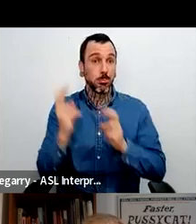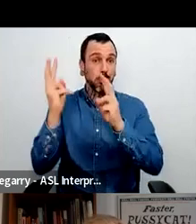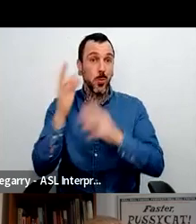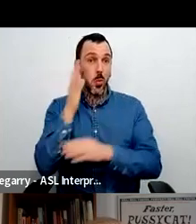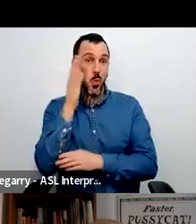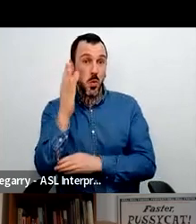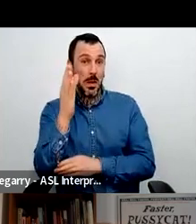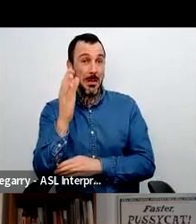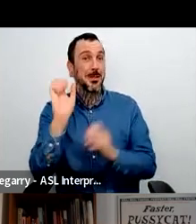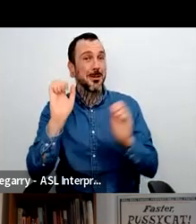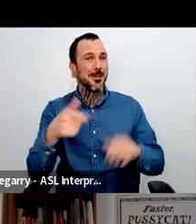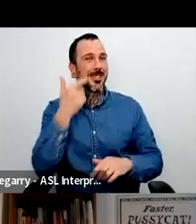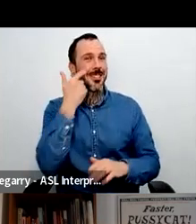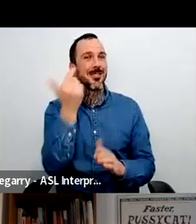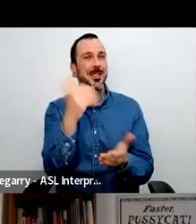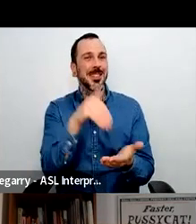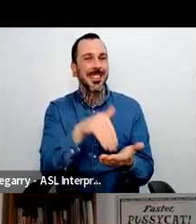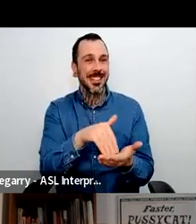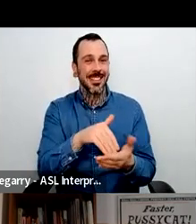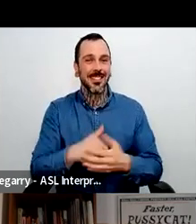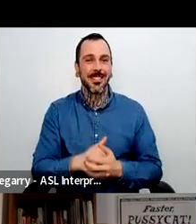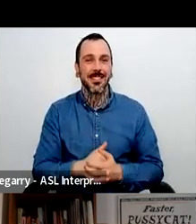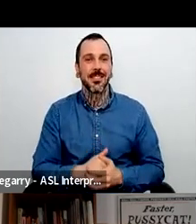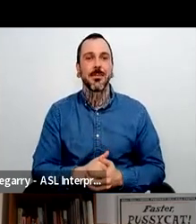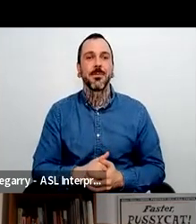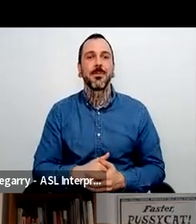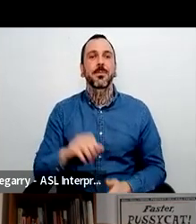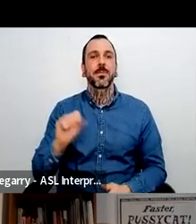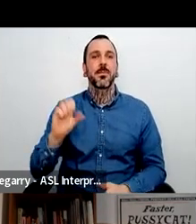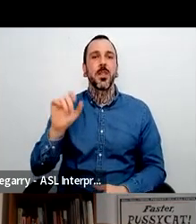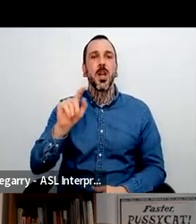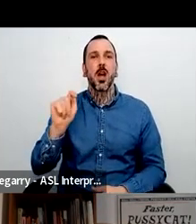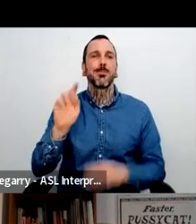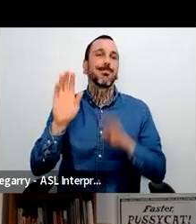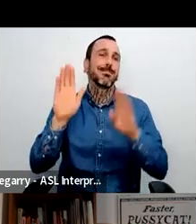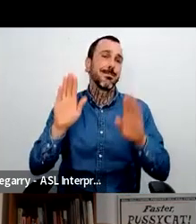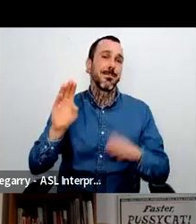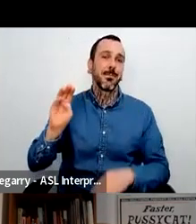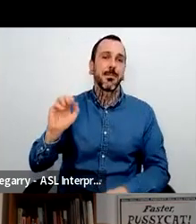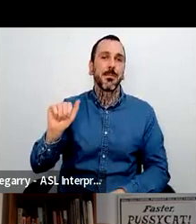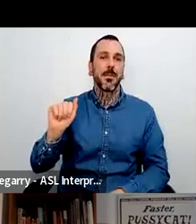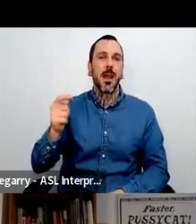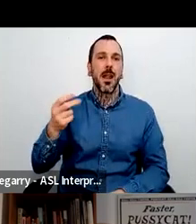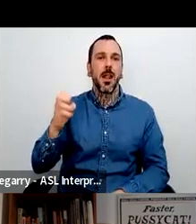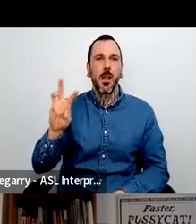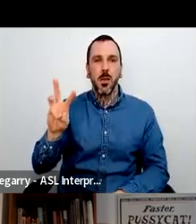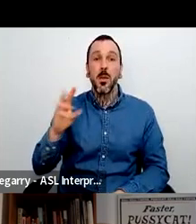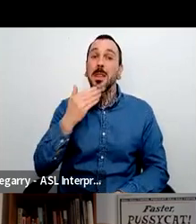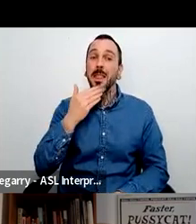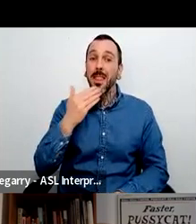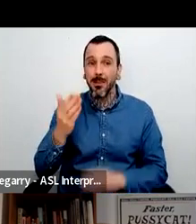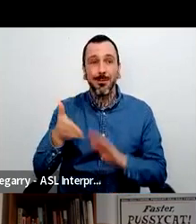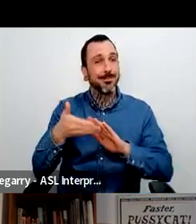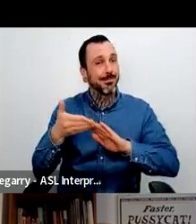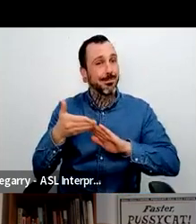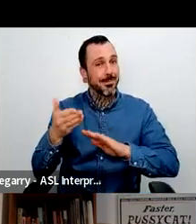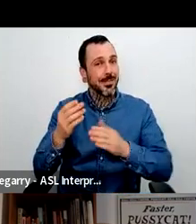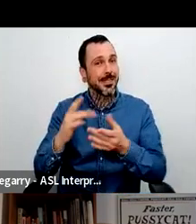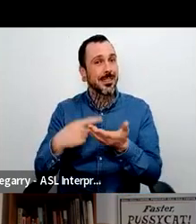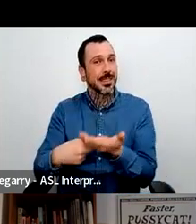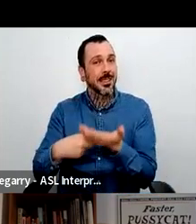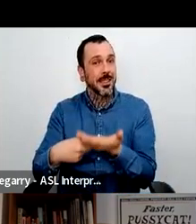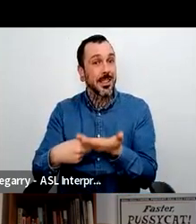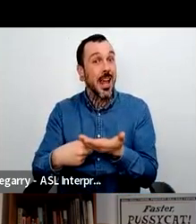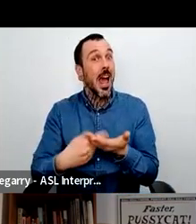fascinating. That's great. Thank you so much, Matthew. I just want to also thank all the